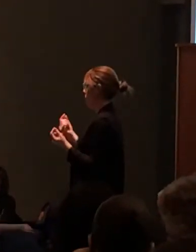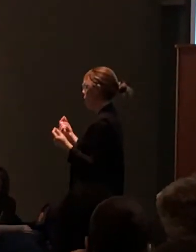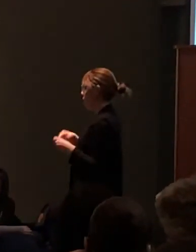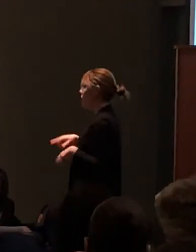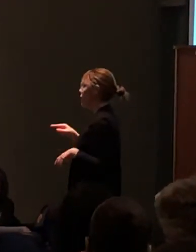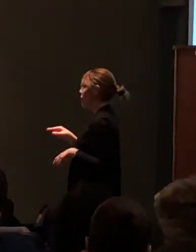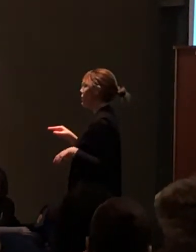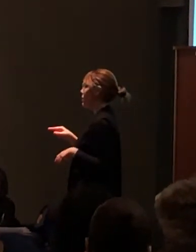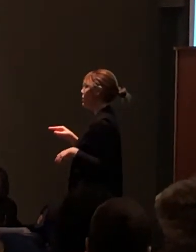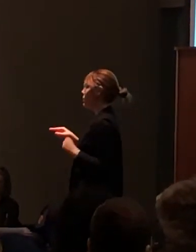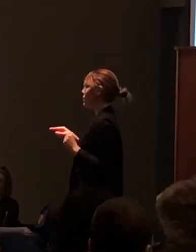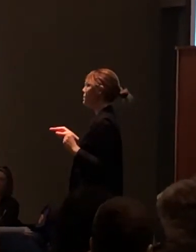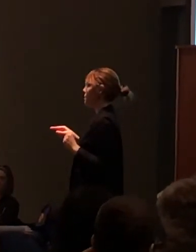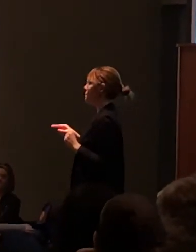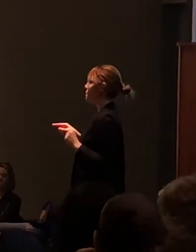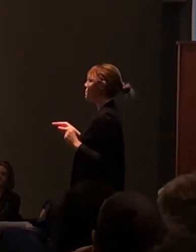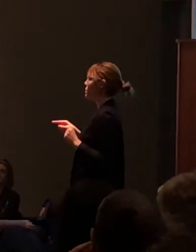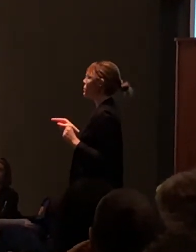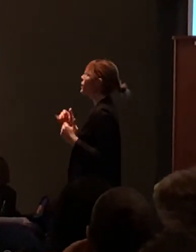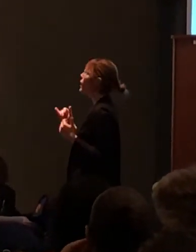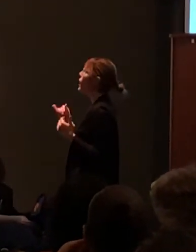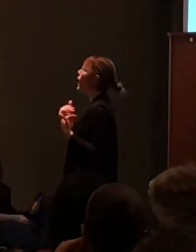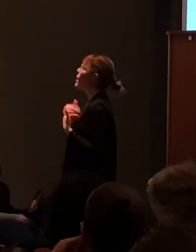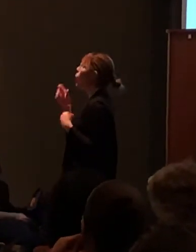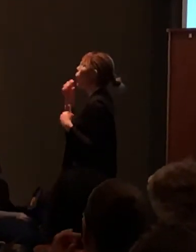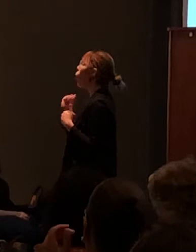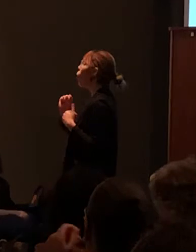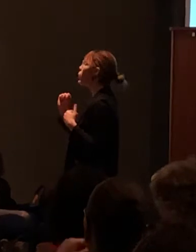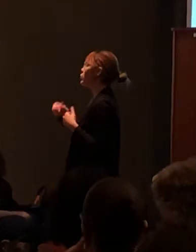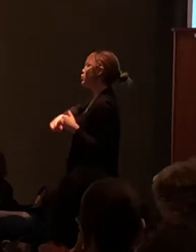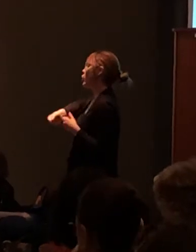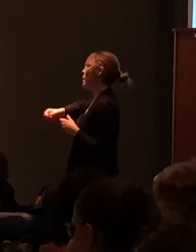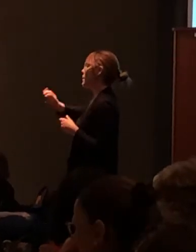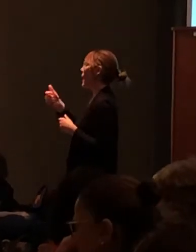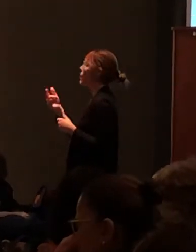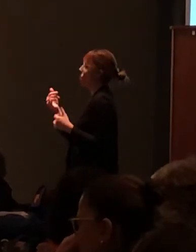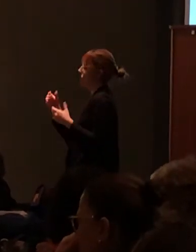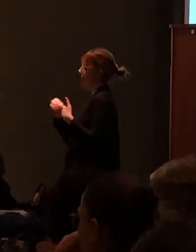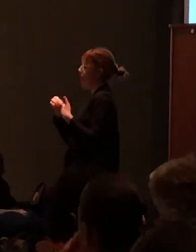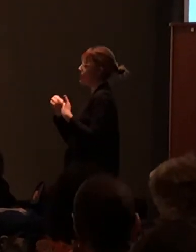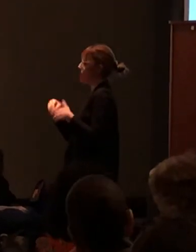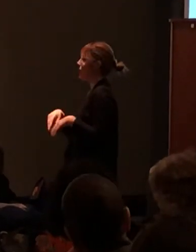to, if you take an old shopping bag, like the plastic ones,